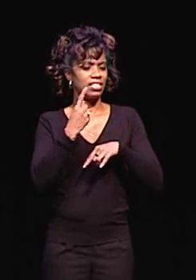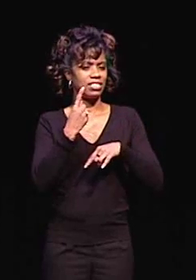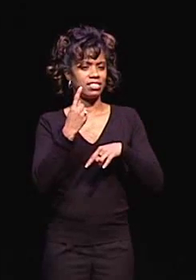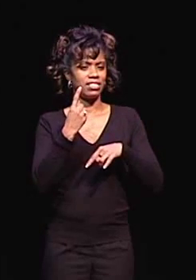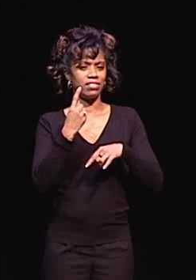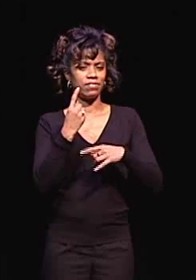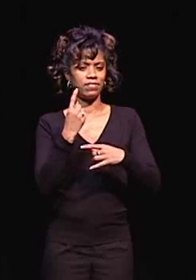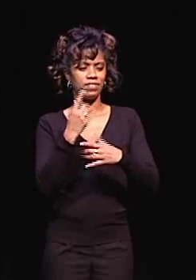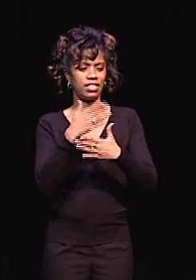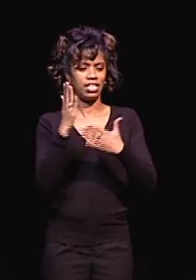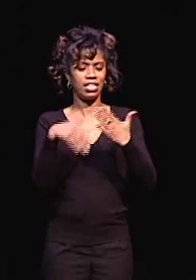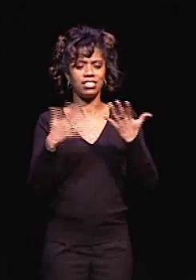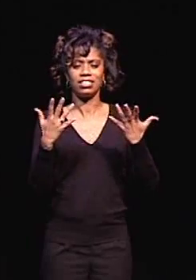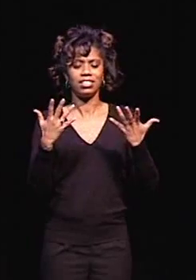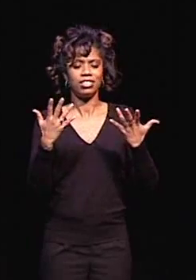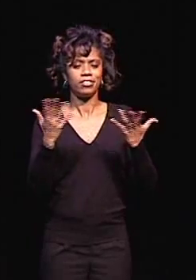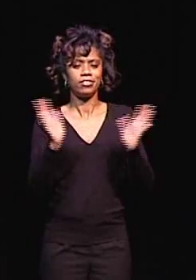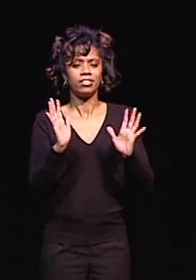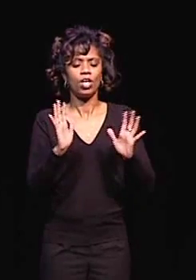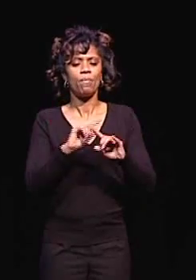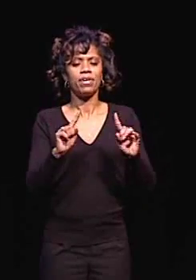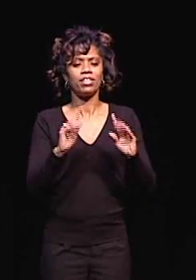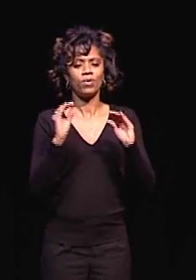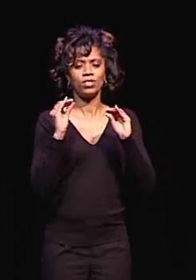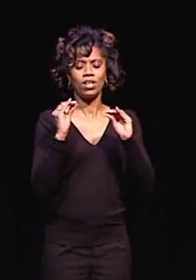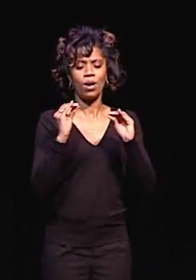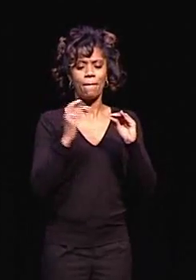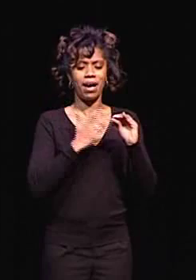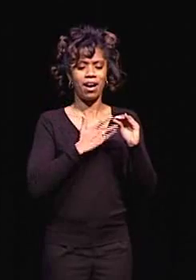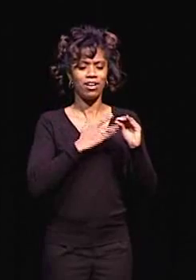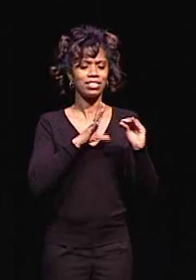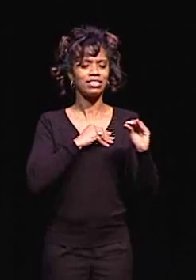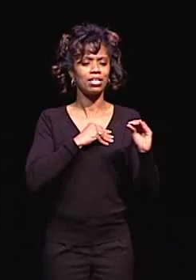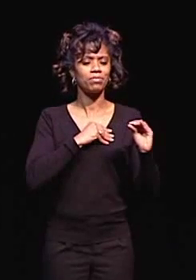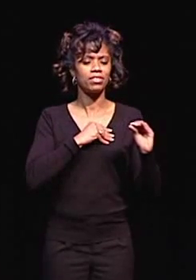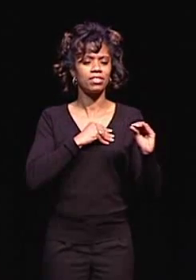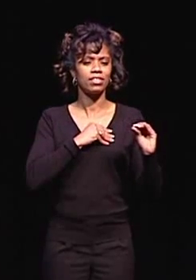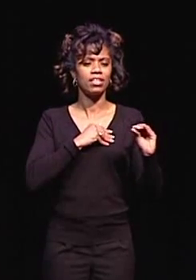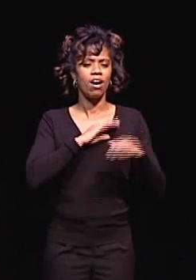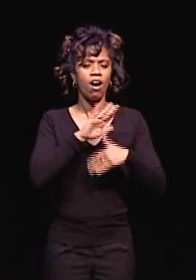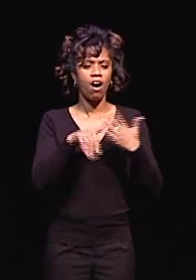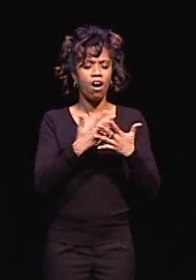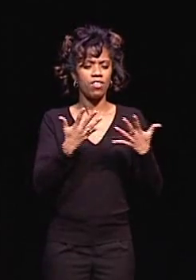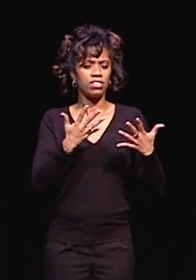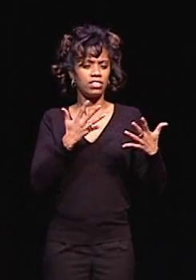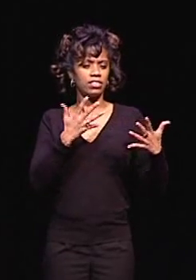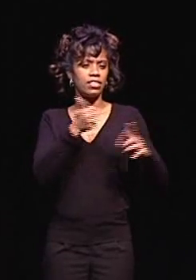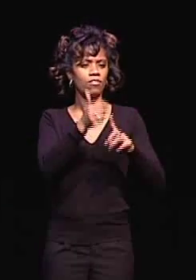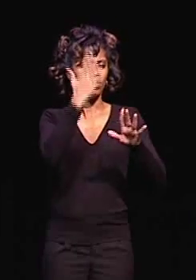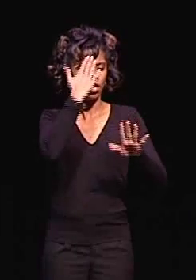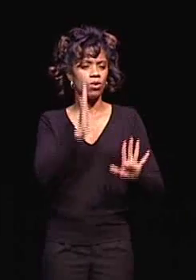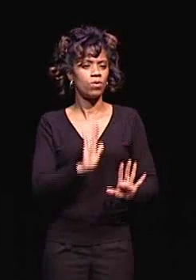woe, all that you taught my heart to bear, all that yourself will know.